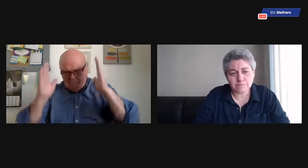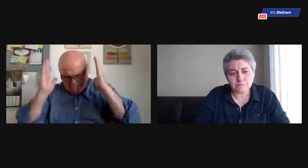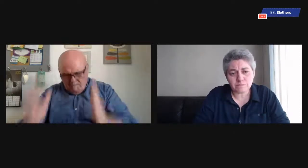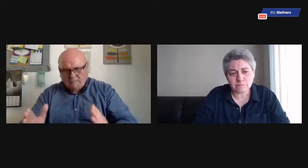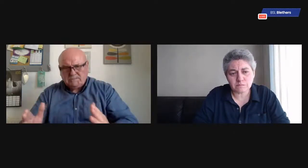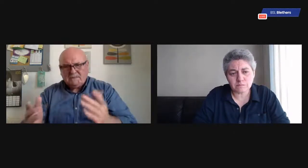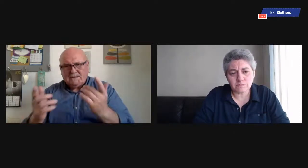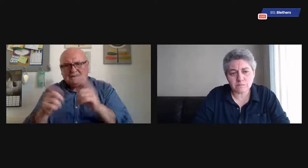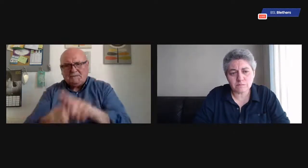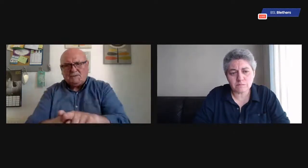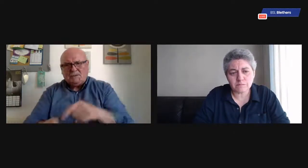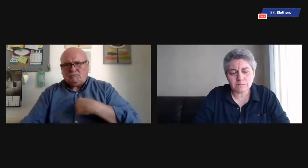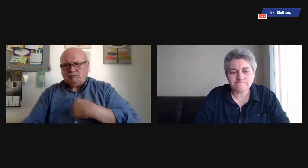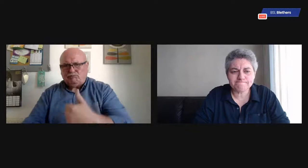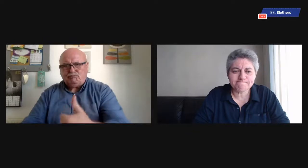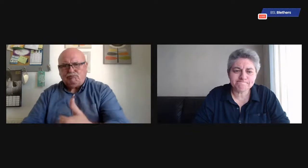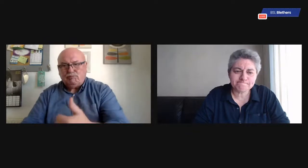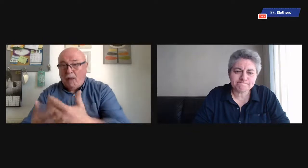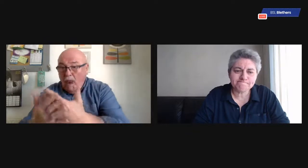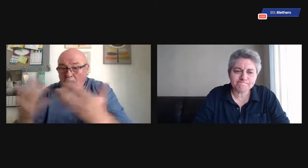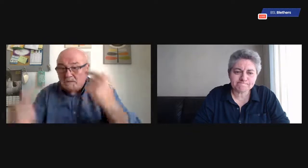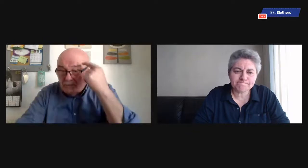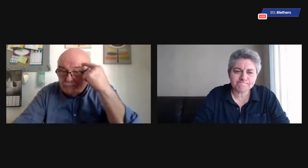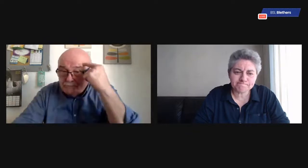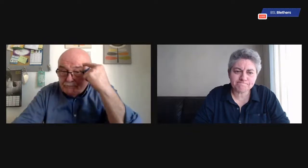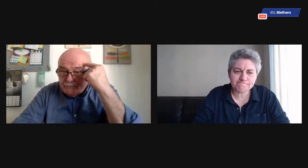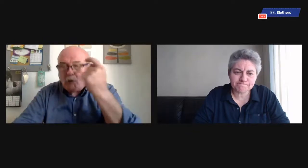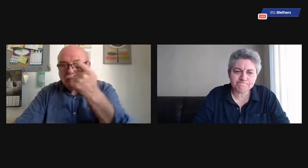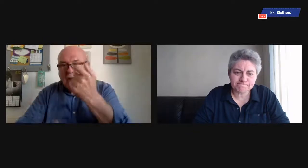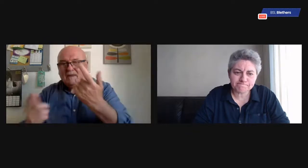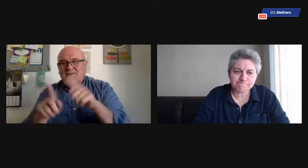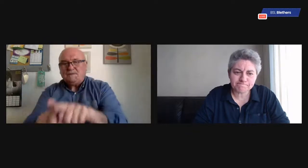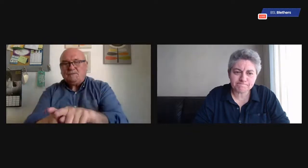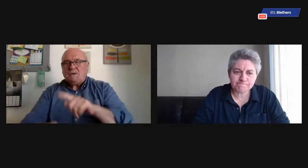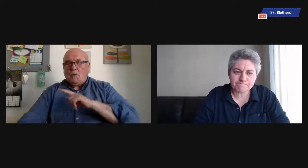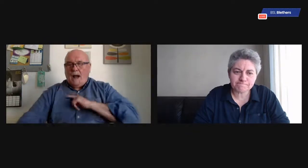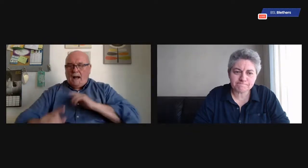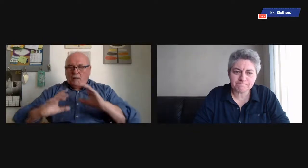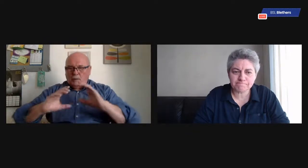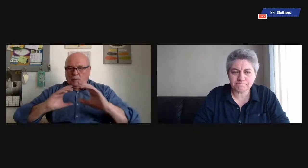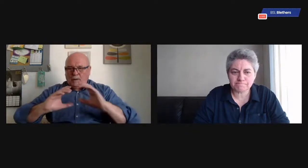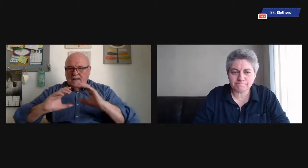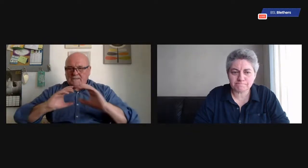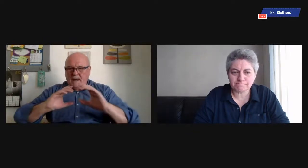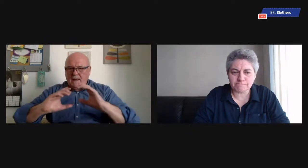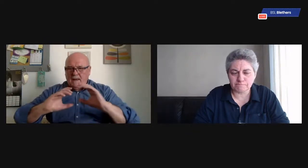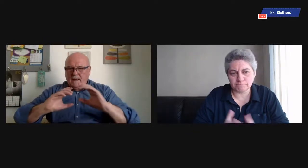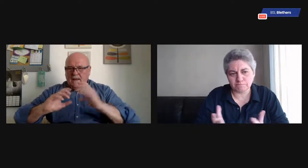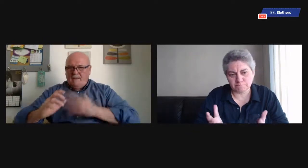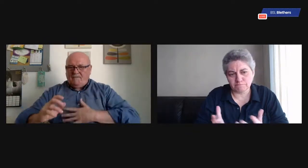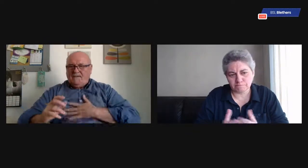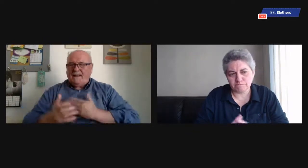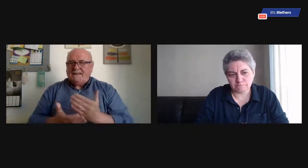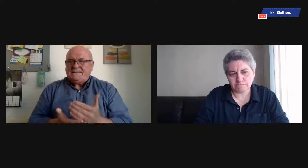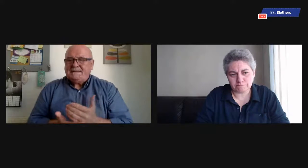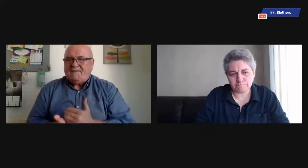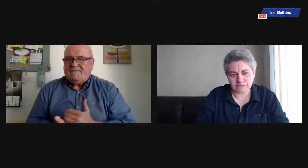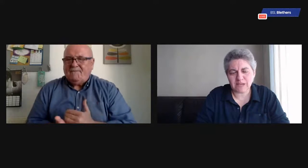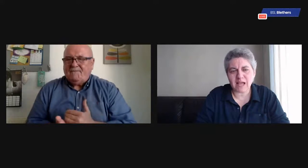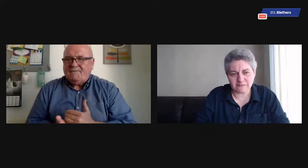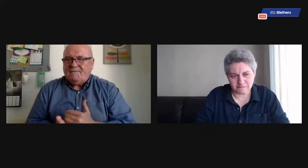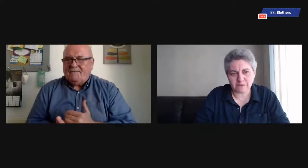So but a lot of deaf people, in my opinion, and a lot of deaf people who are very, very bright